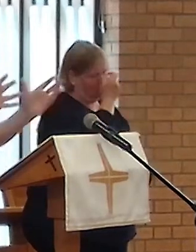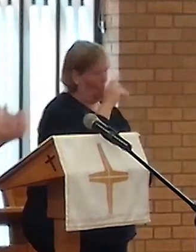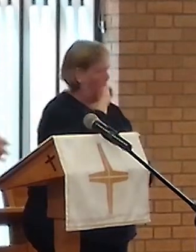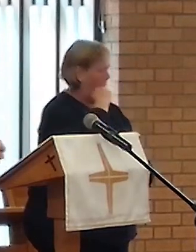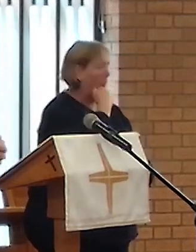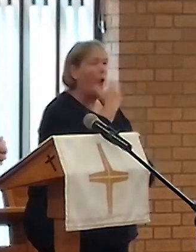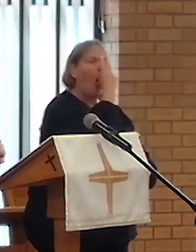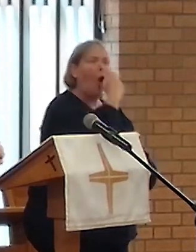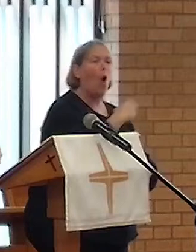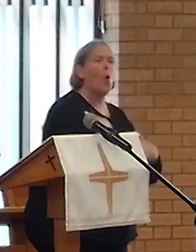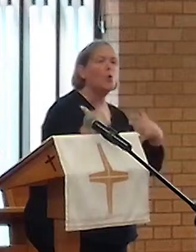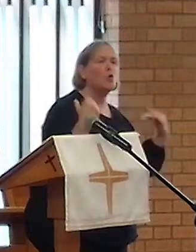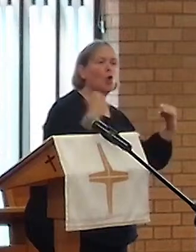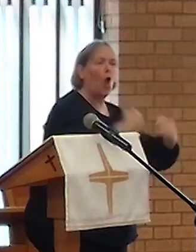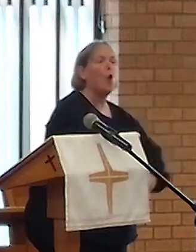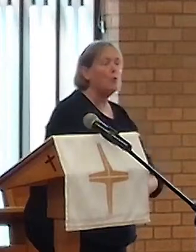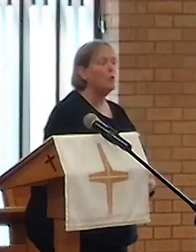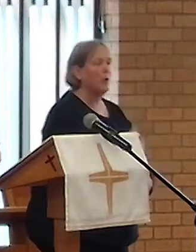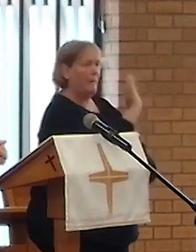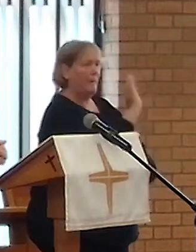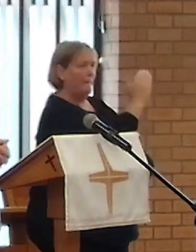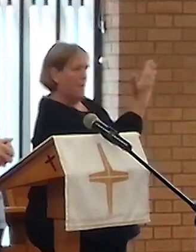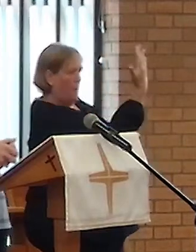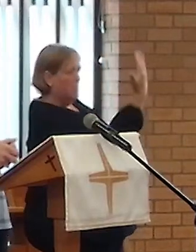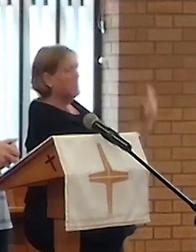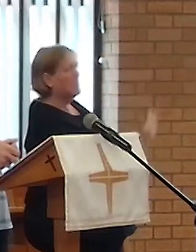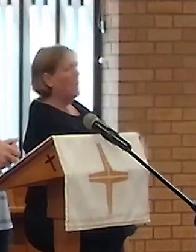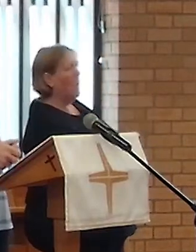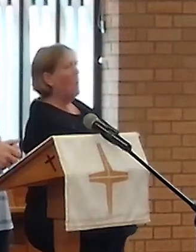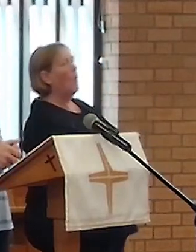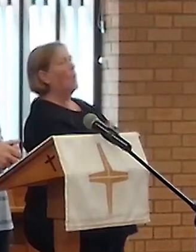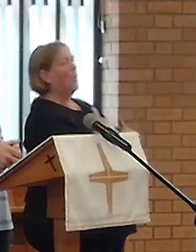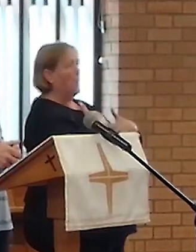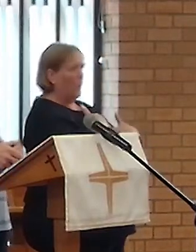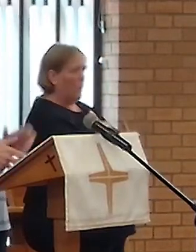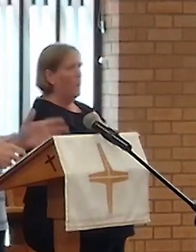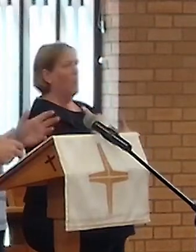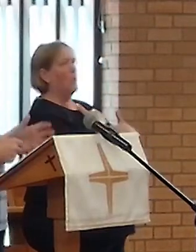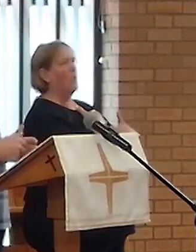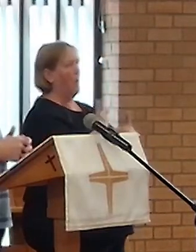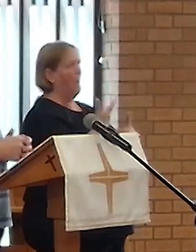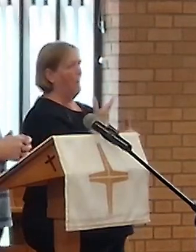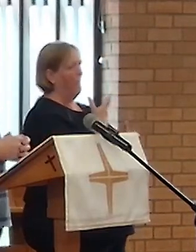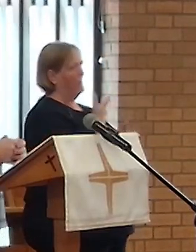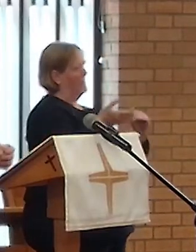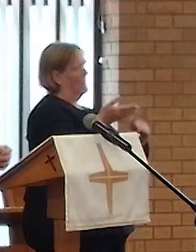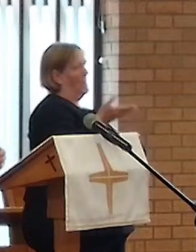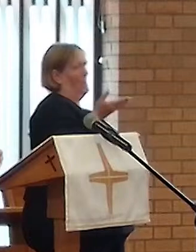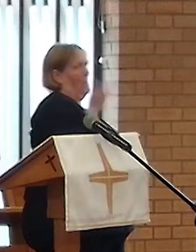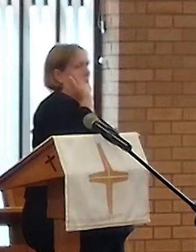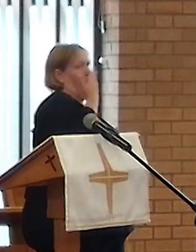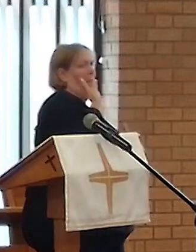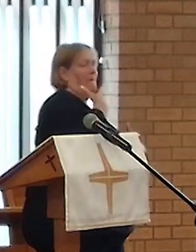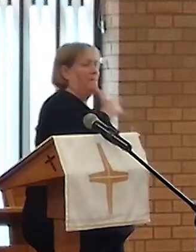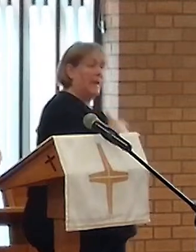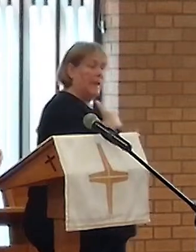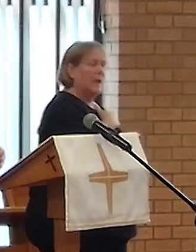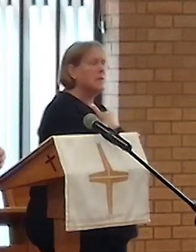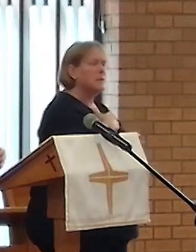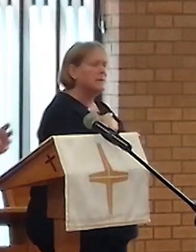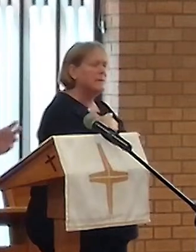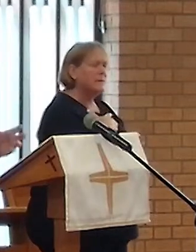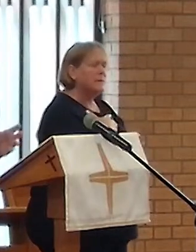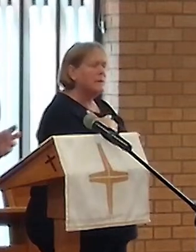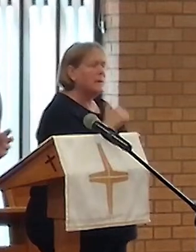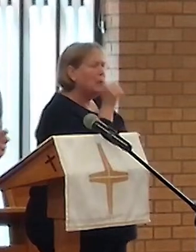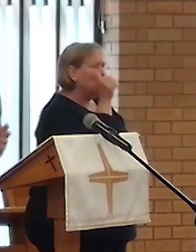stands before the mirror and lots of the old feelings come back. Deep down, he knows his new position is better.